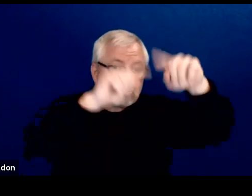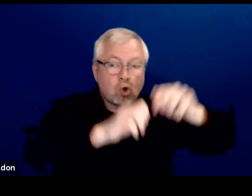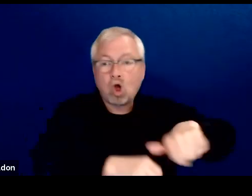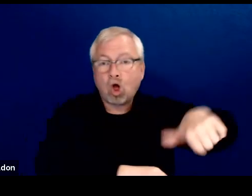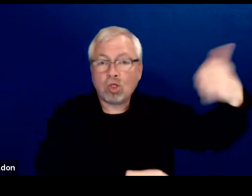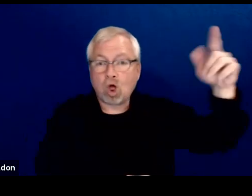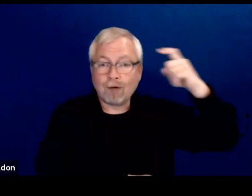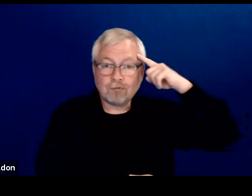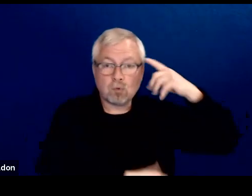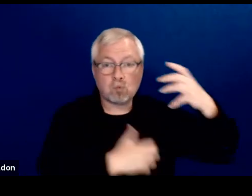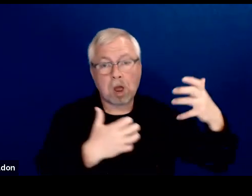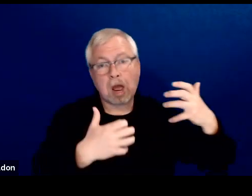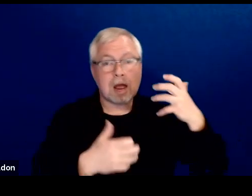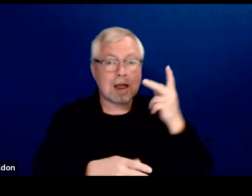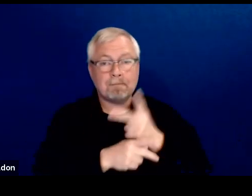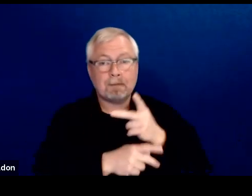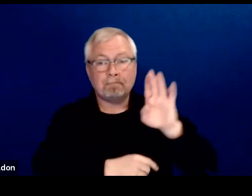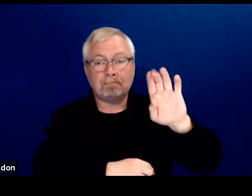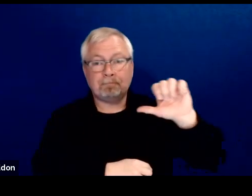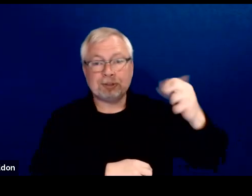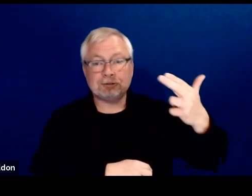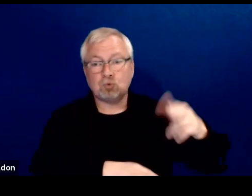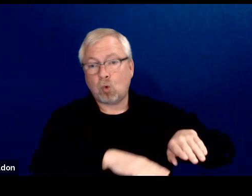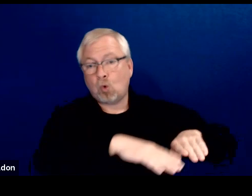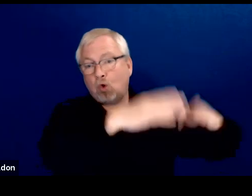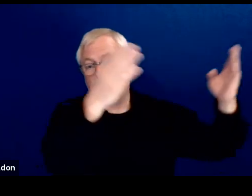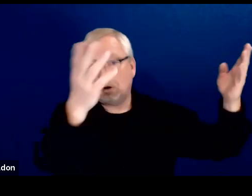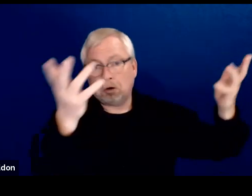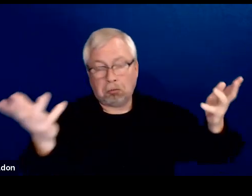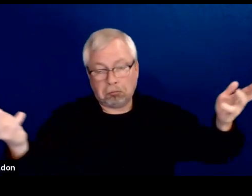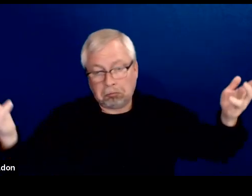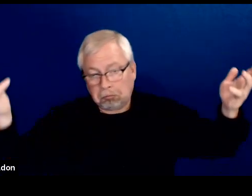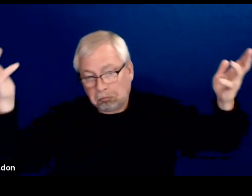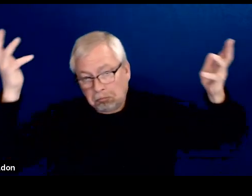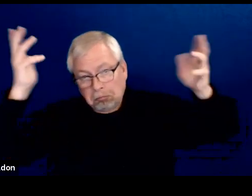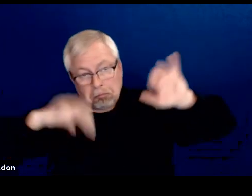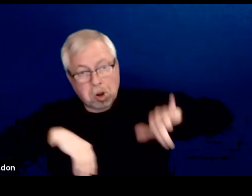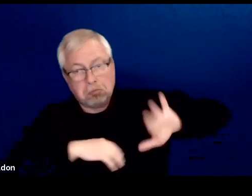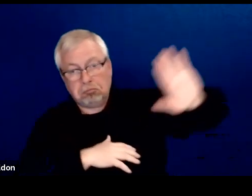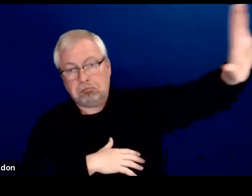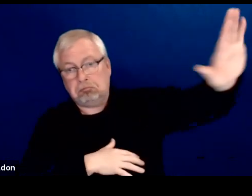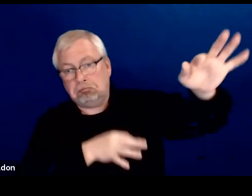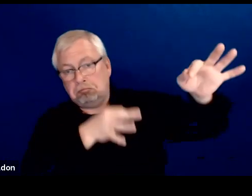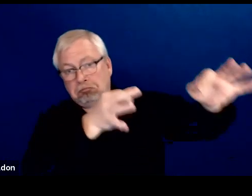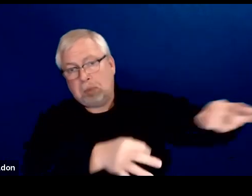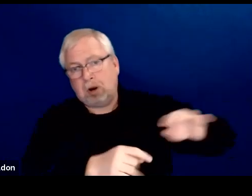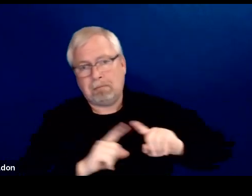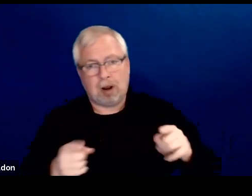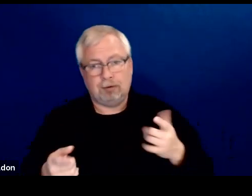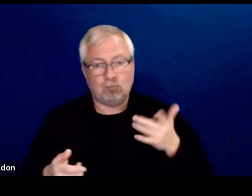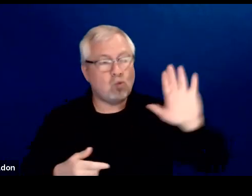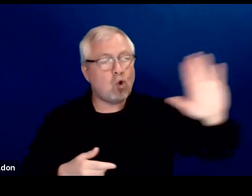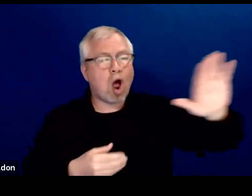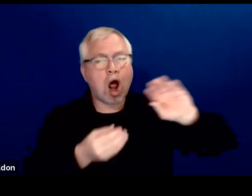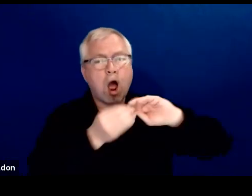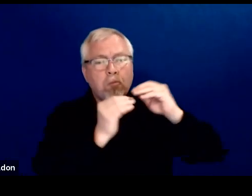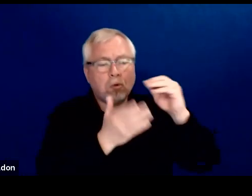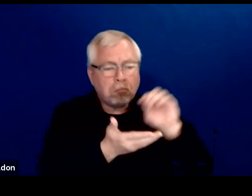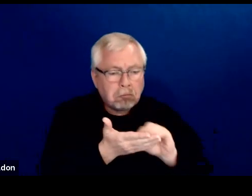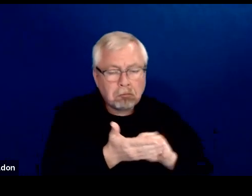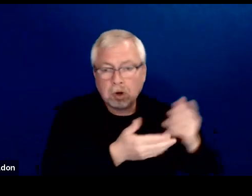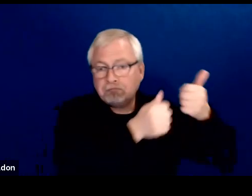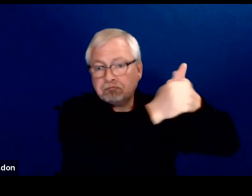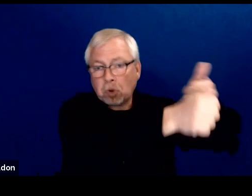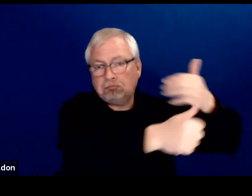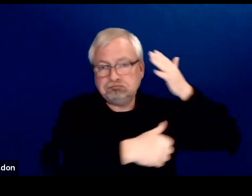think Minnesotans understand what it's going to take to do this. They understand what the data shows, and they see the trend line that's going. Governor